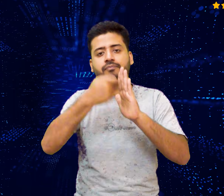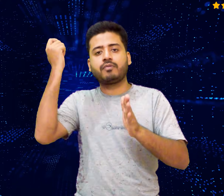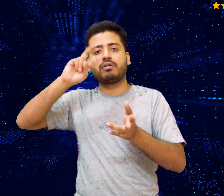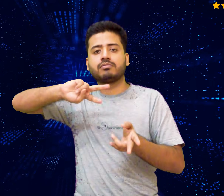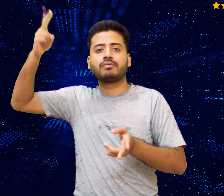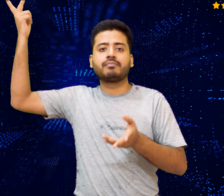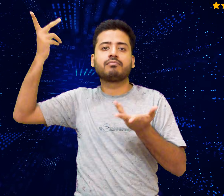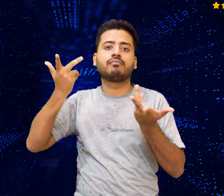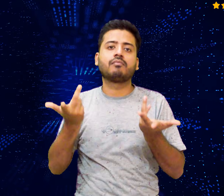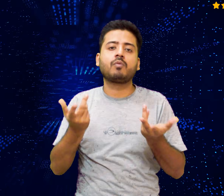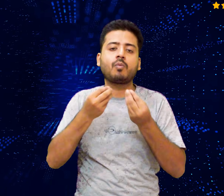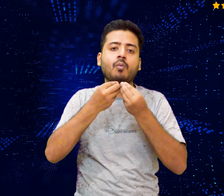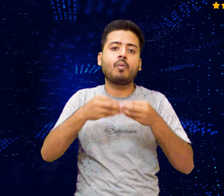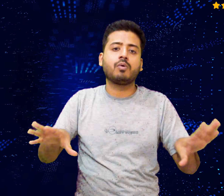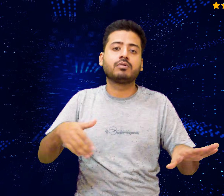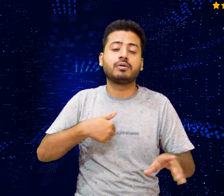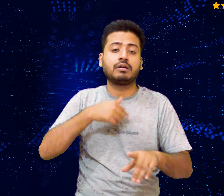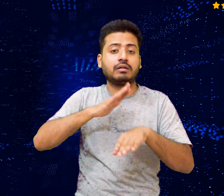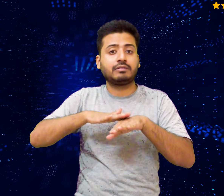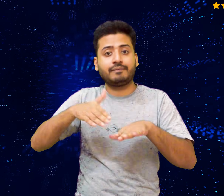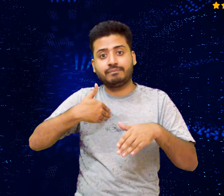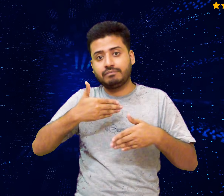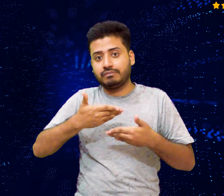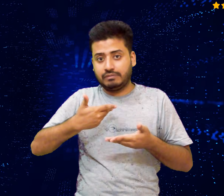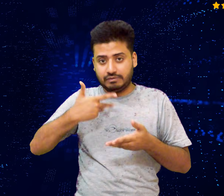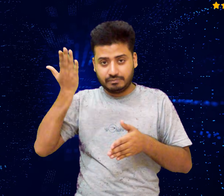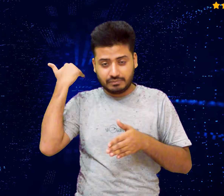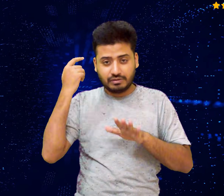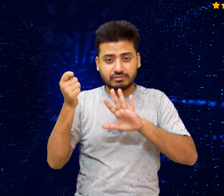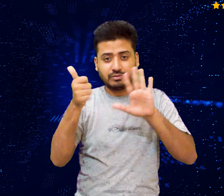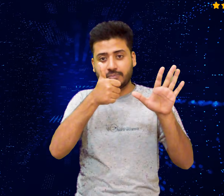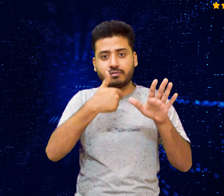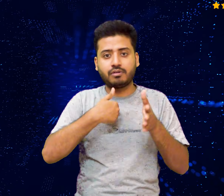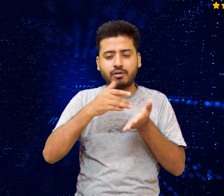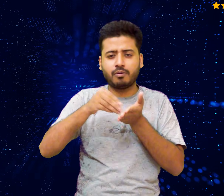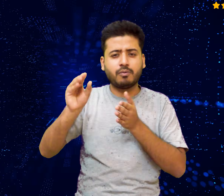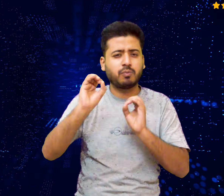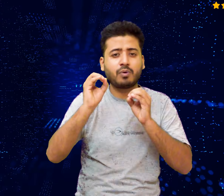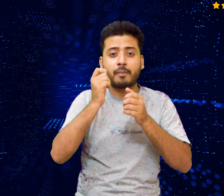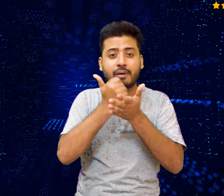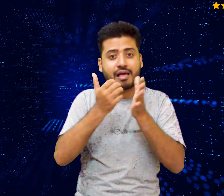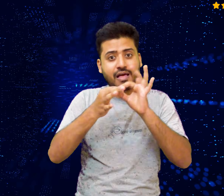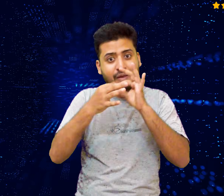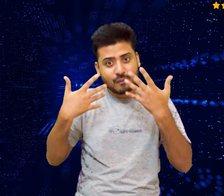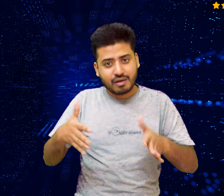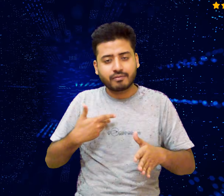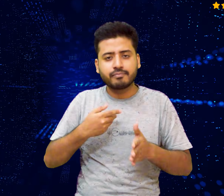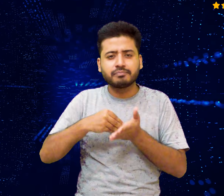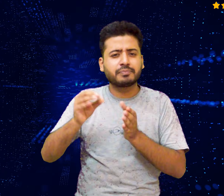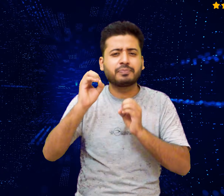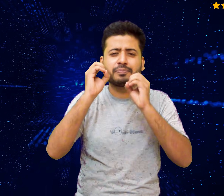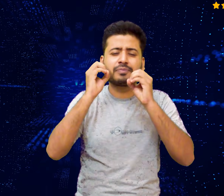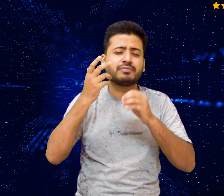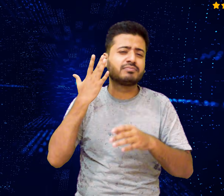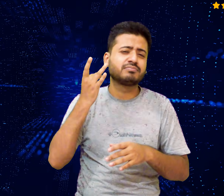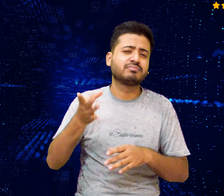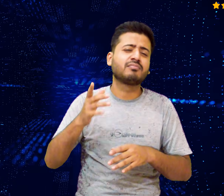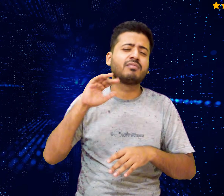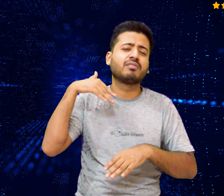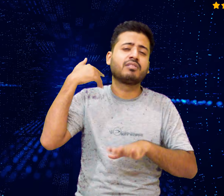messages requesting personal information or urgent action. Don't click on links or download attachments from unknown sources. If